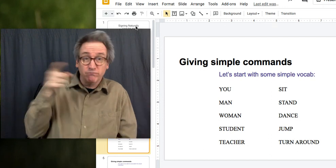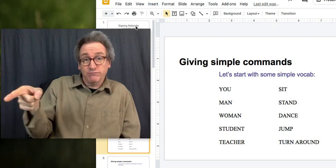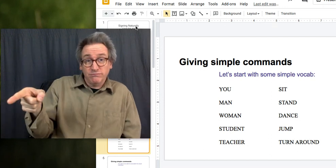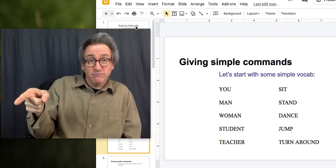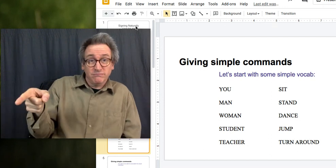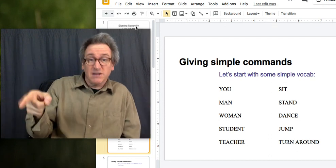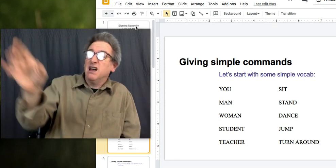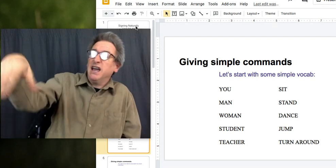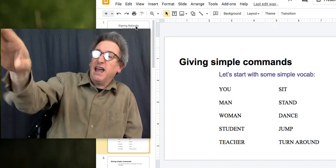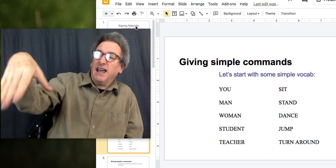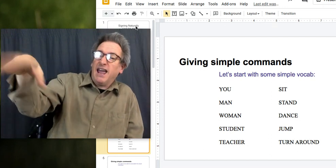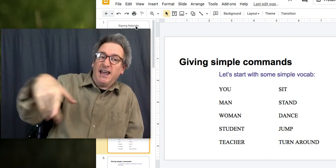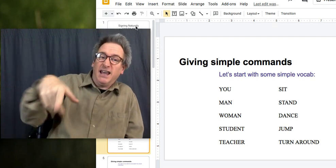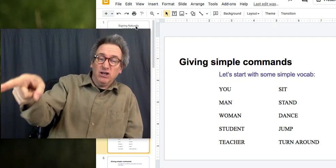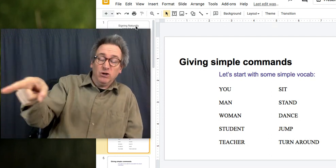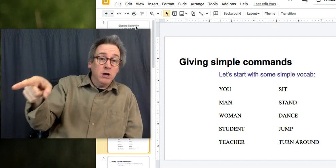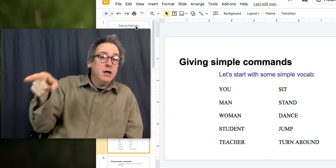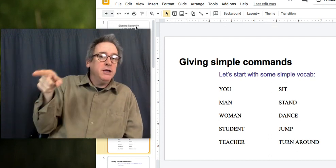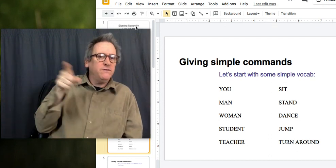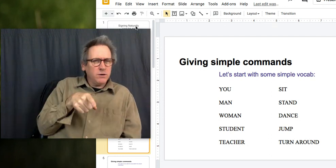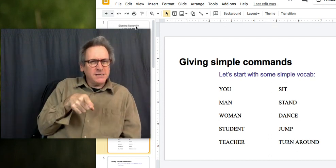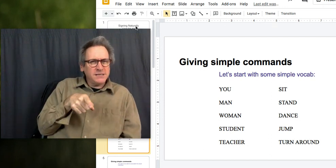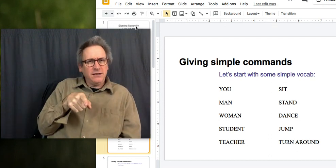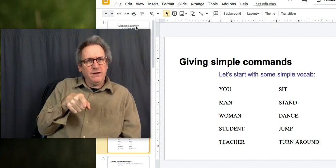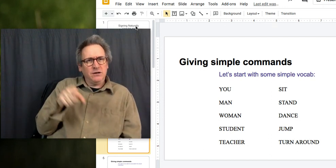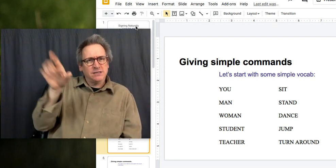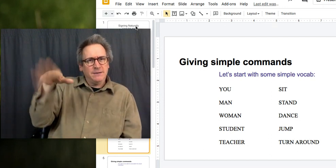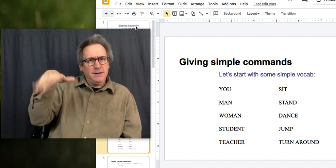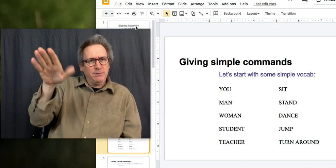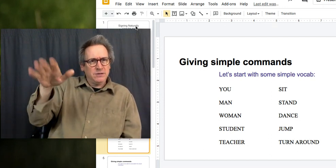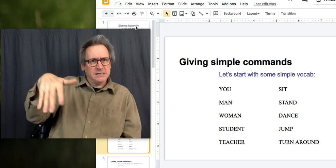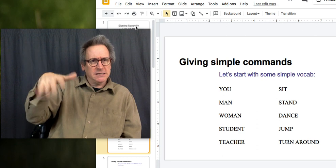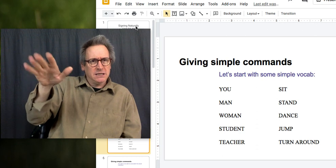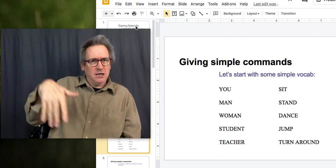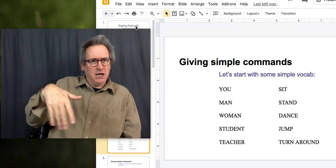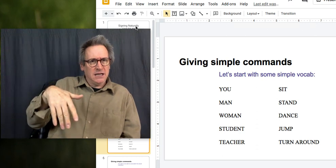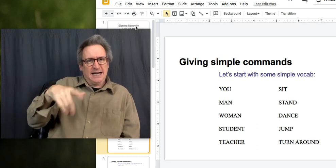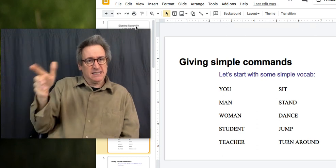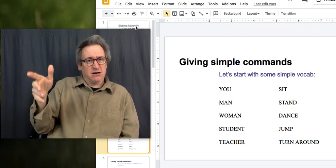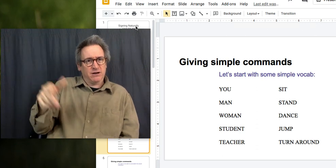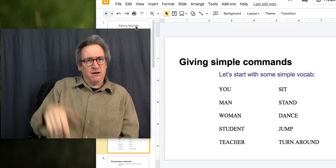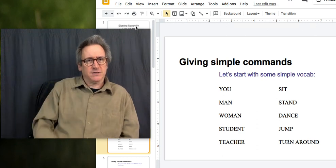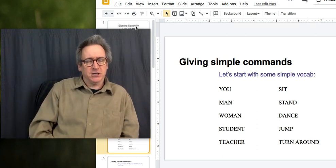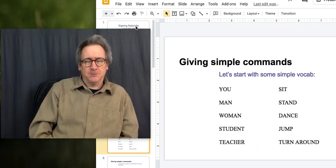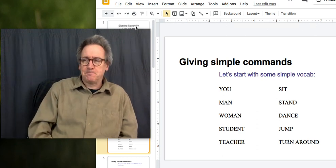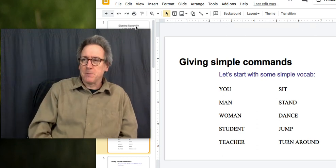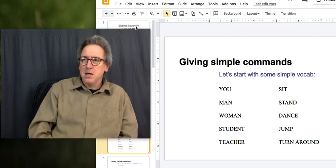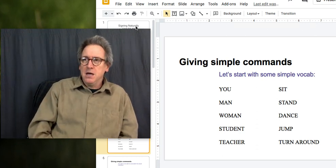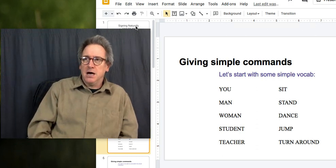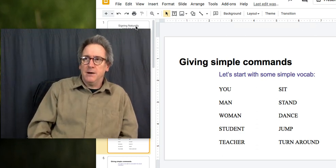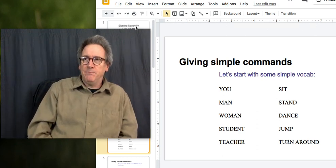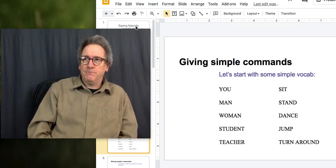So, hey, you. You've noticed in the videos that people do this a lot at the start of a conversation.